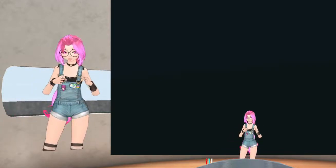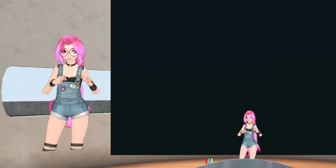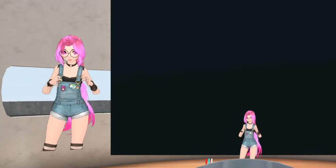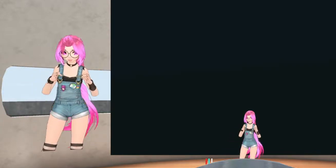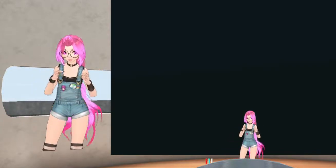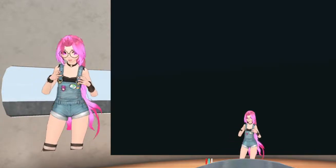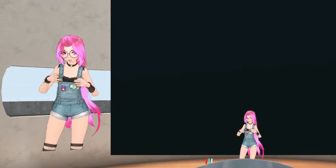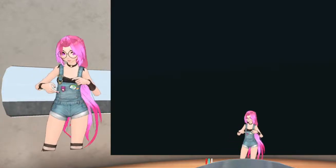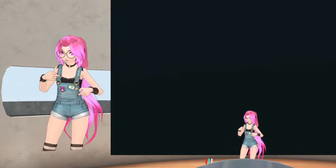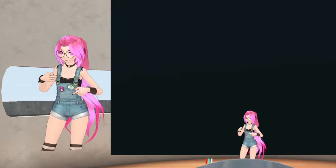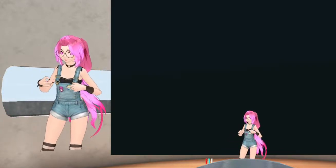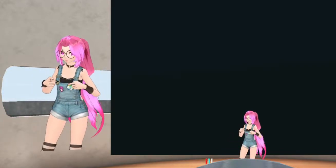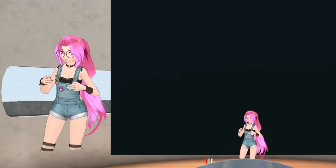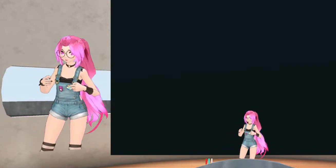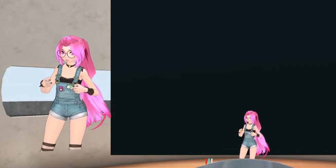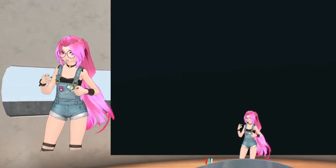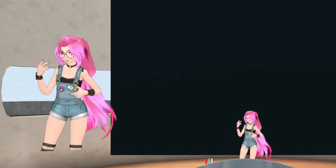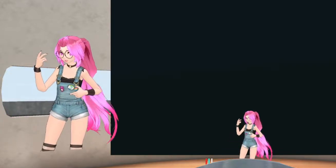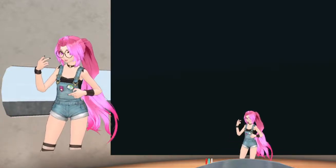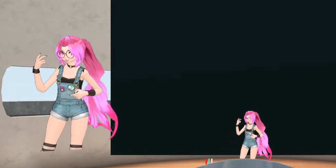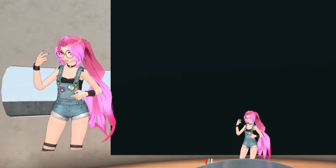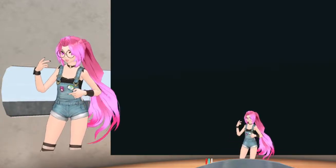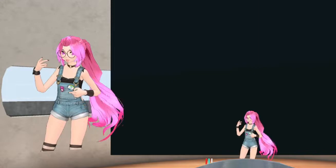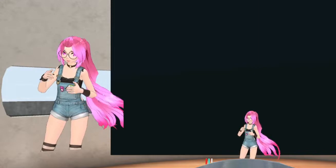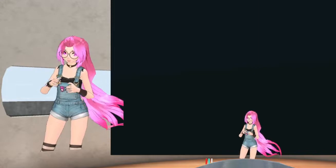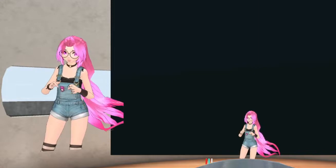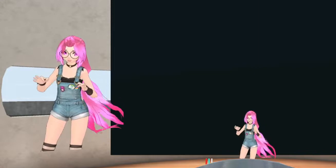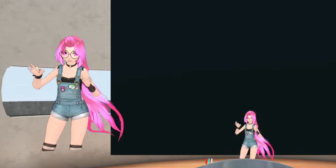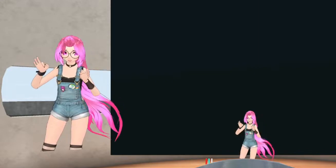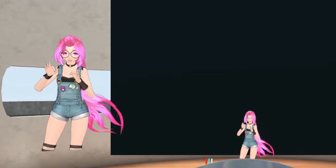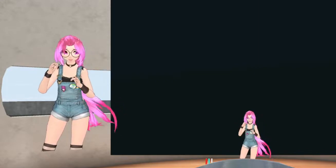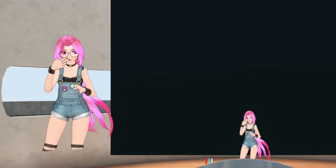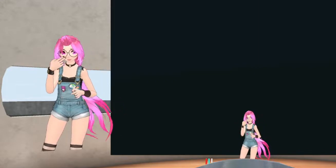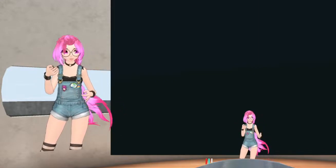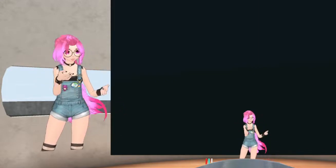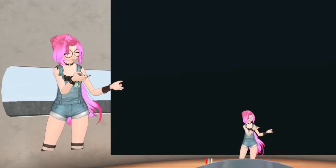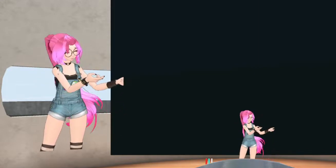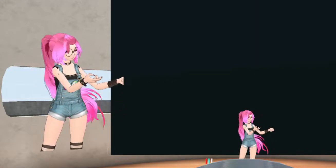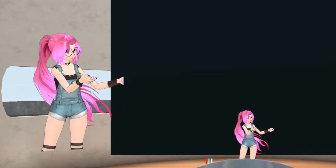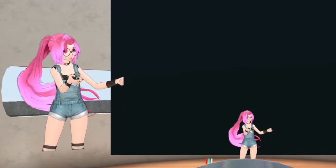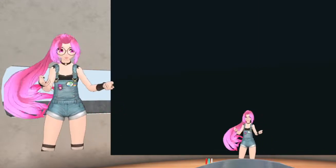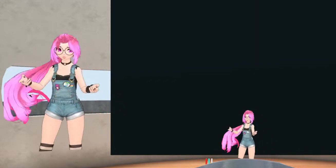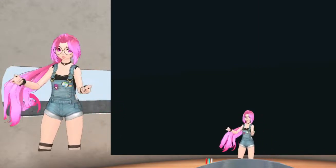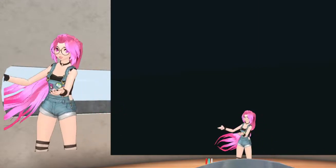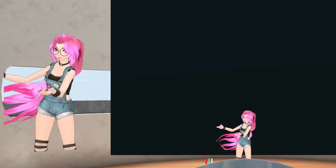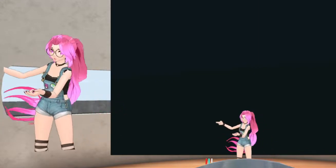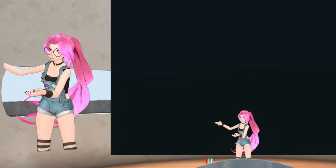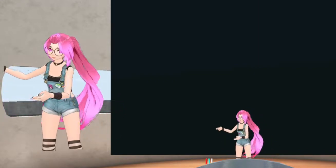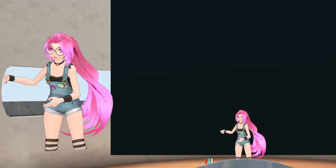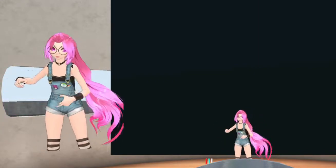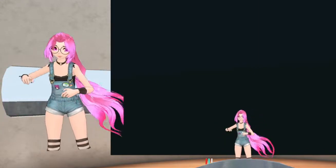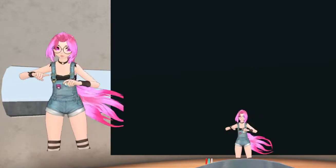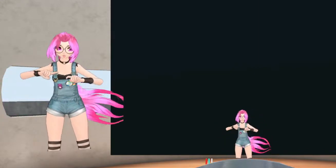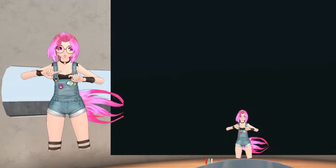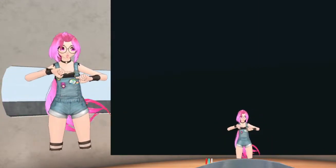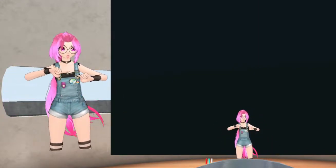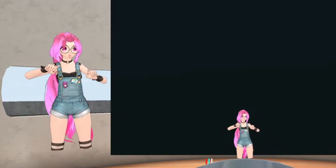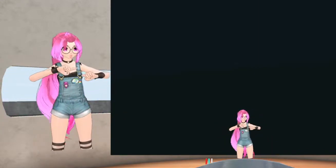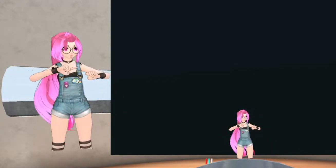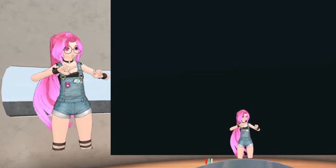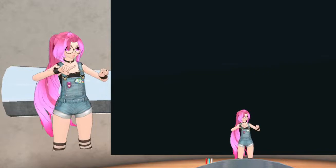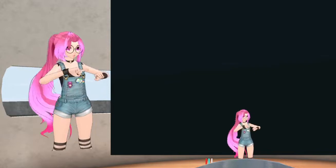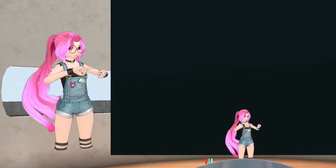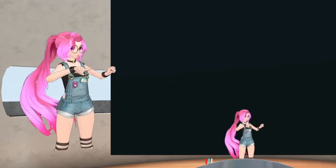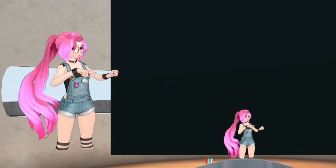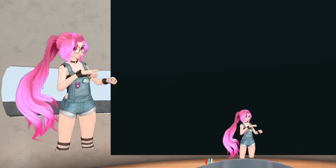on describing people. And the reason that's so important is because look at all of you. You are